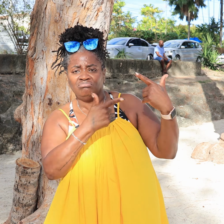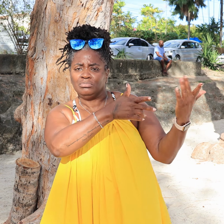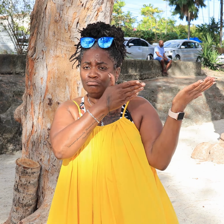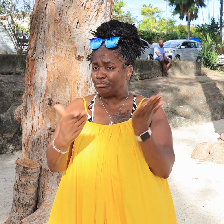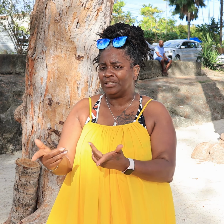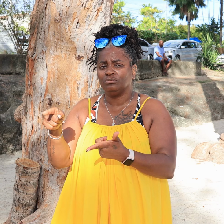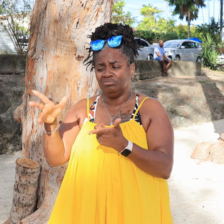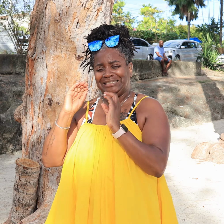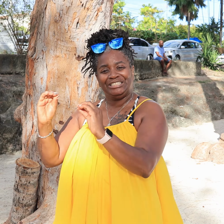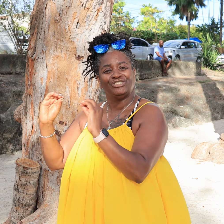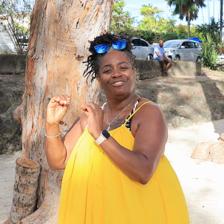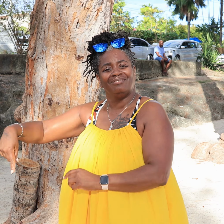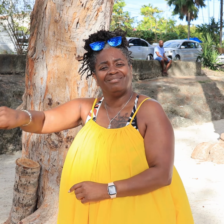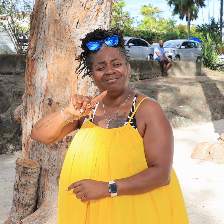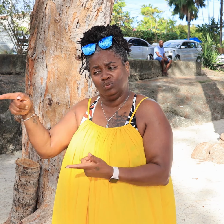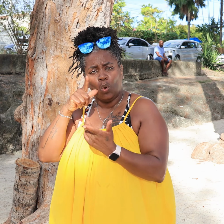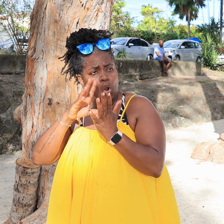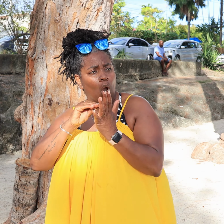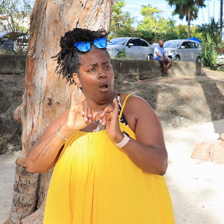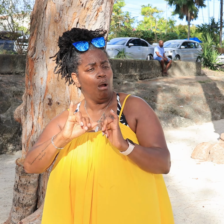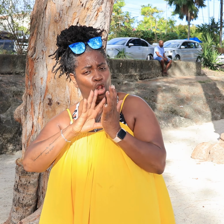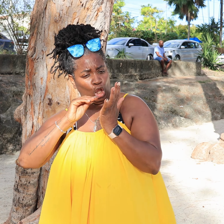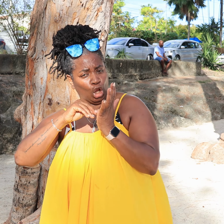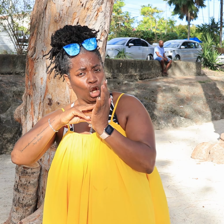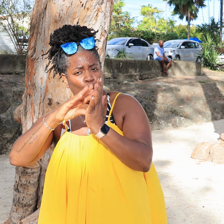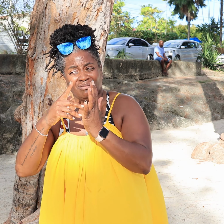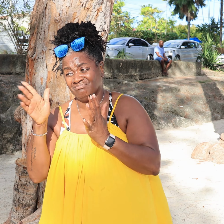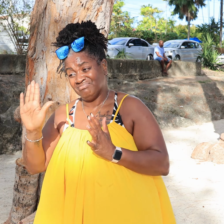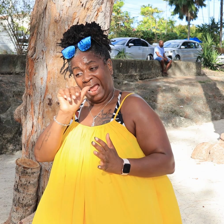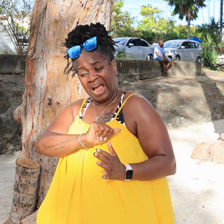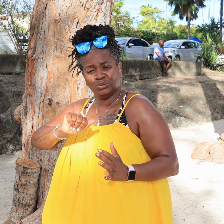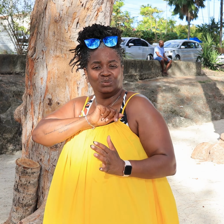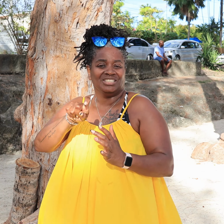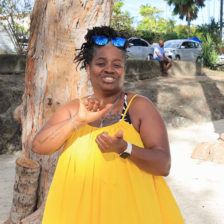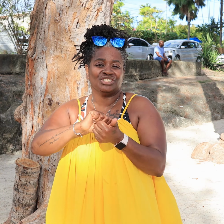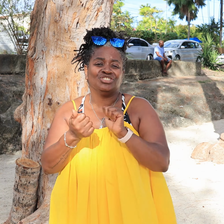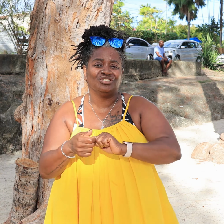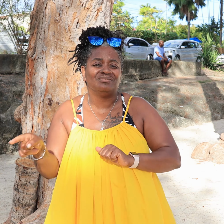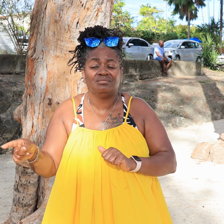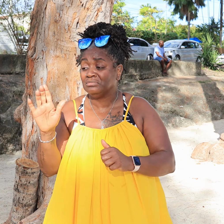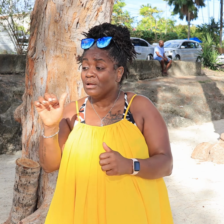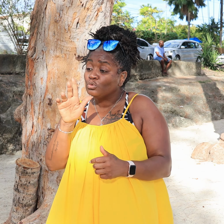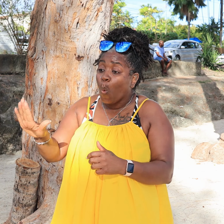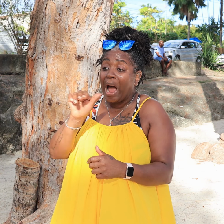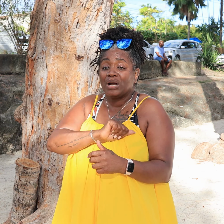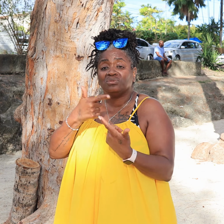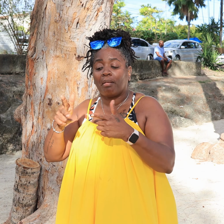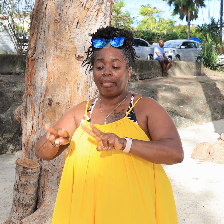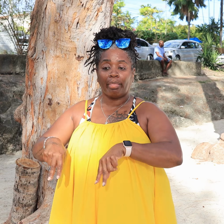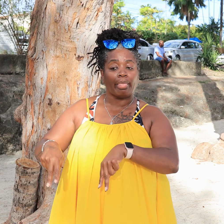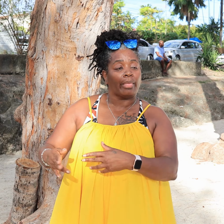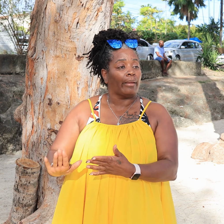come to Barbados and teach here so that they can learn from them. Their attitude needs to change. They should not look down on